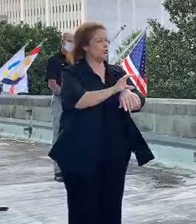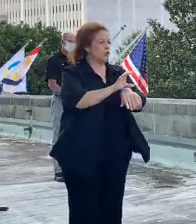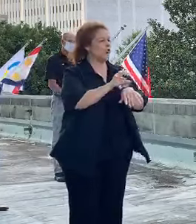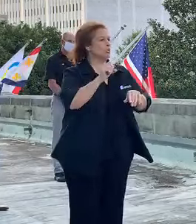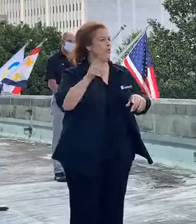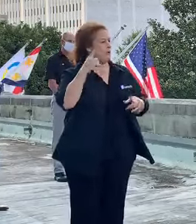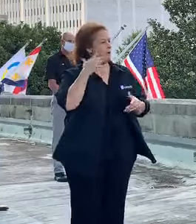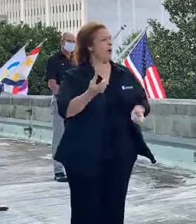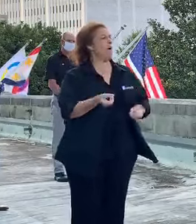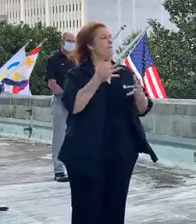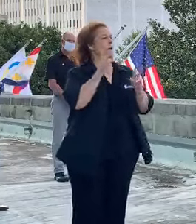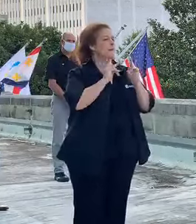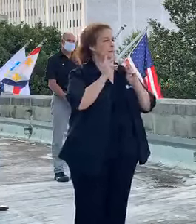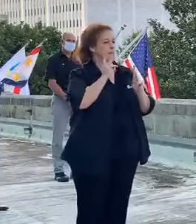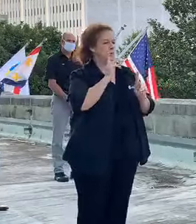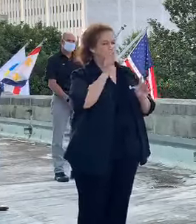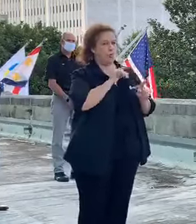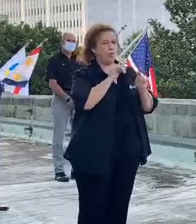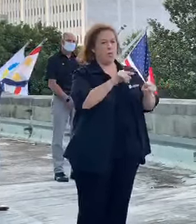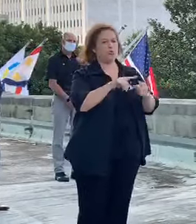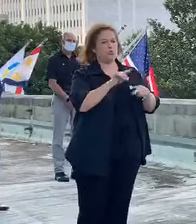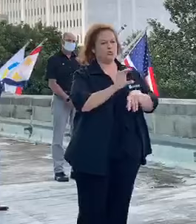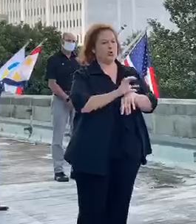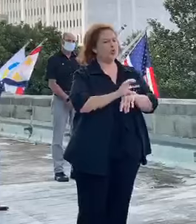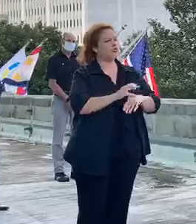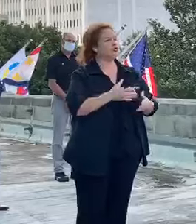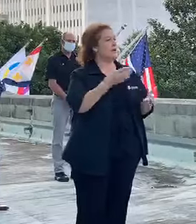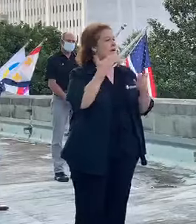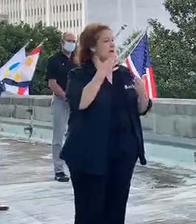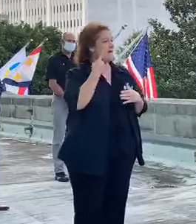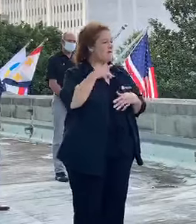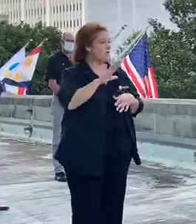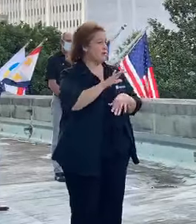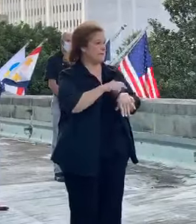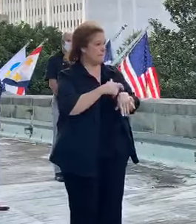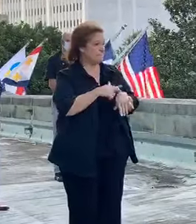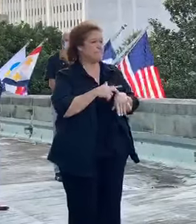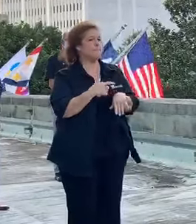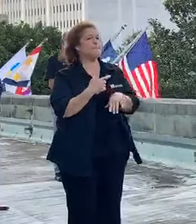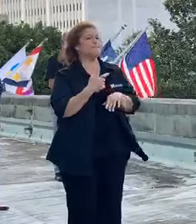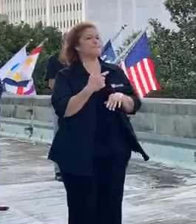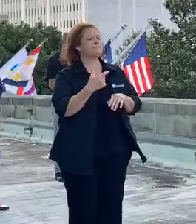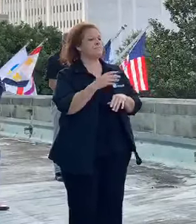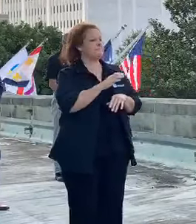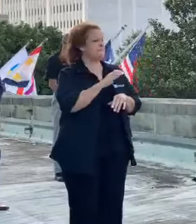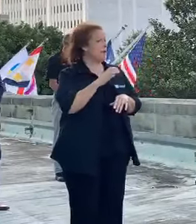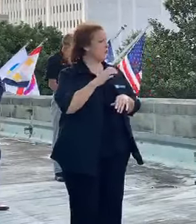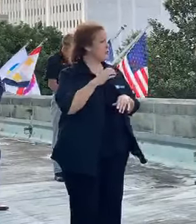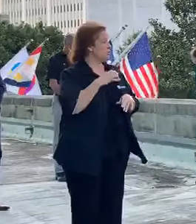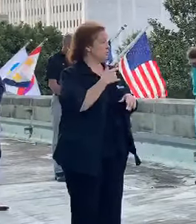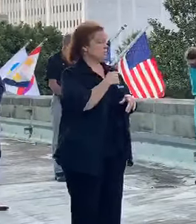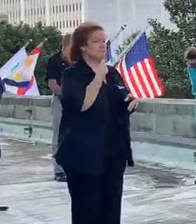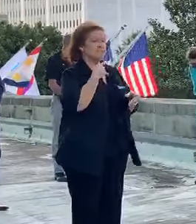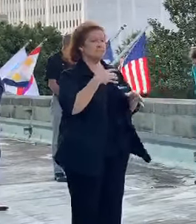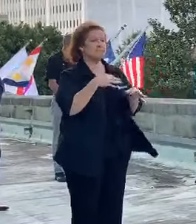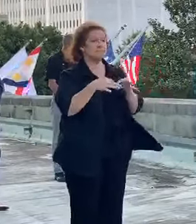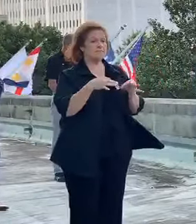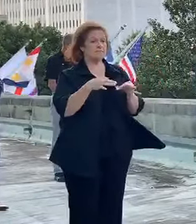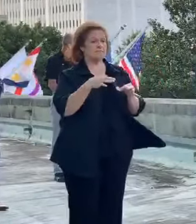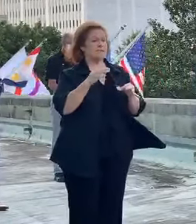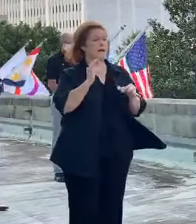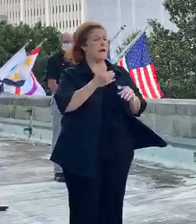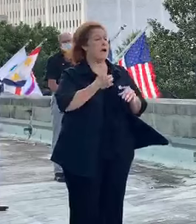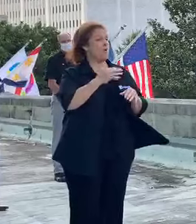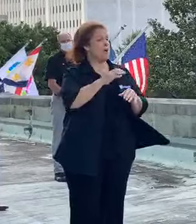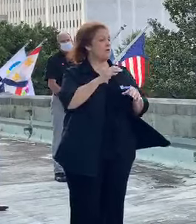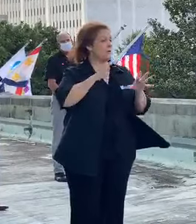Any other questions? Thank you so much for your time. As the council member said, our council